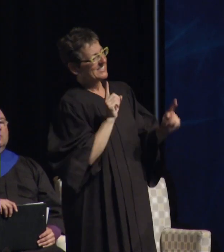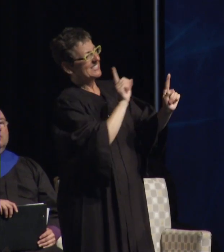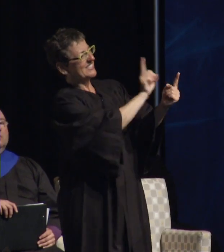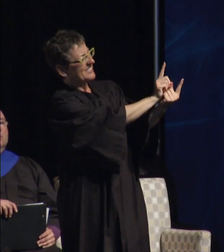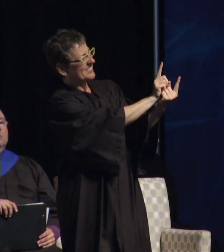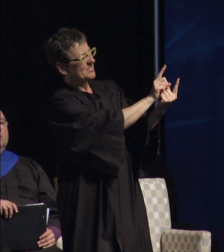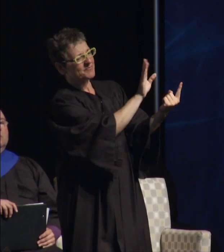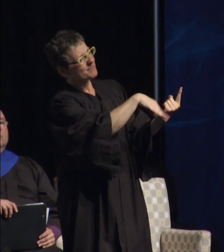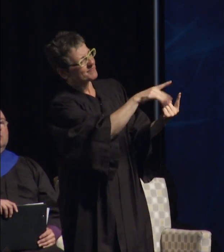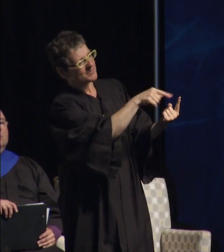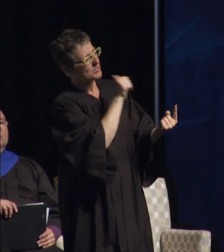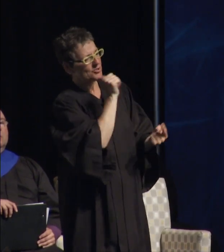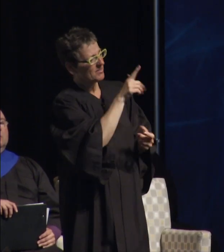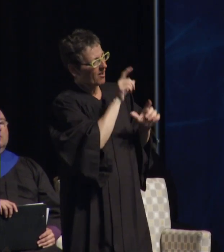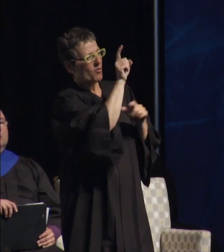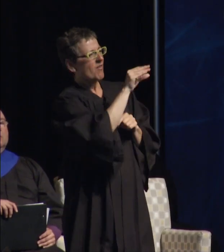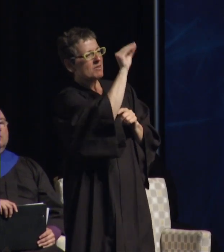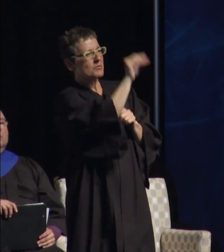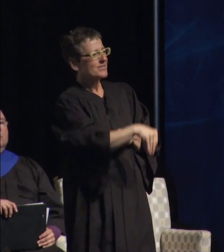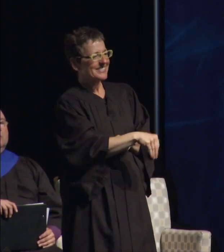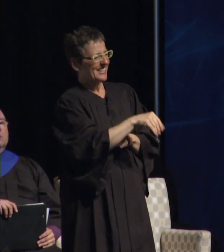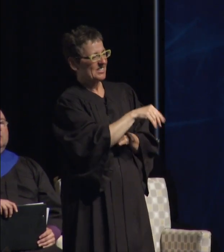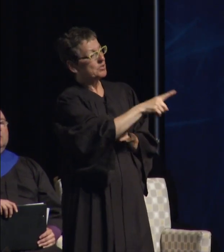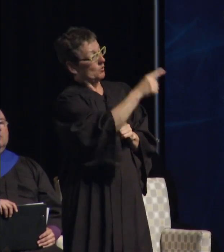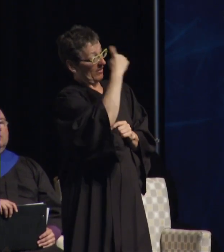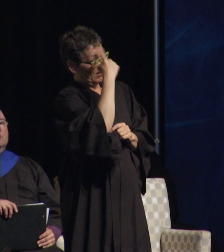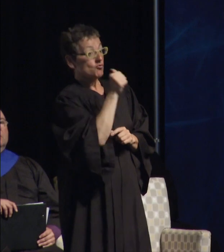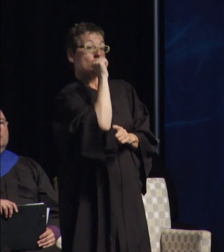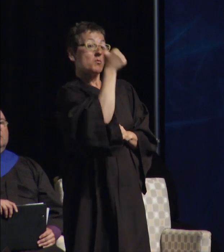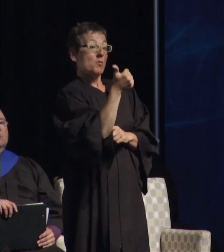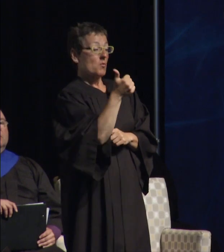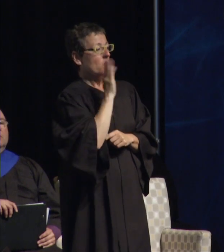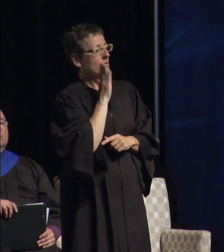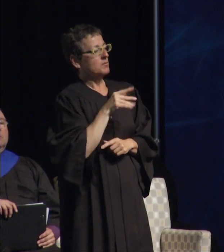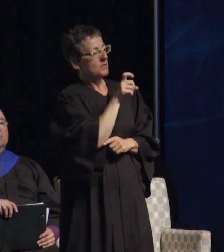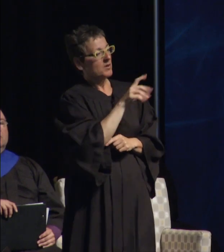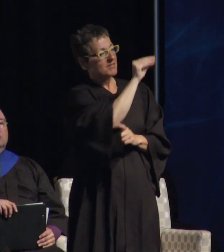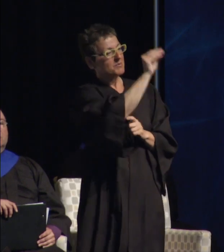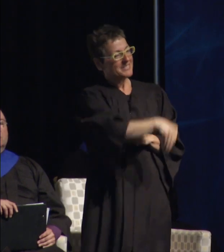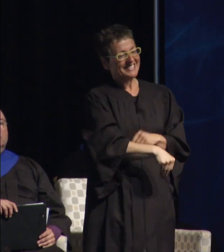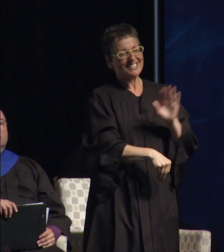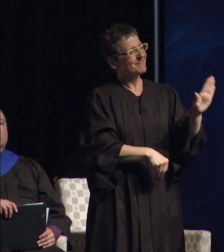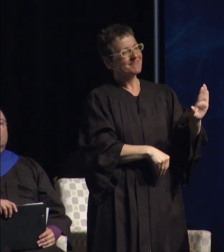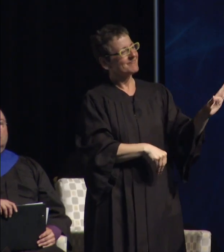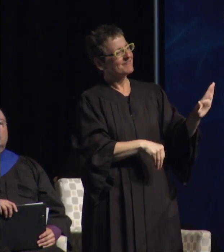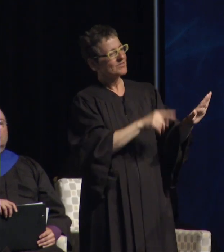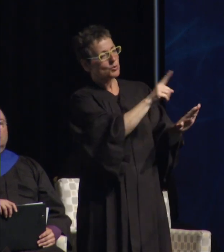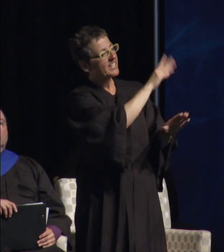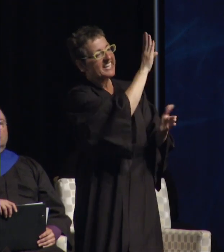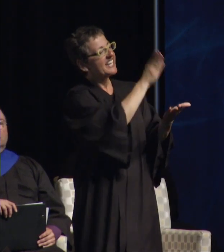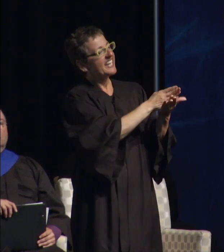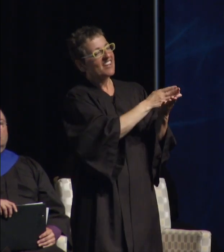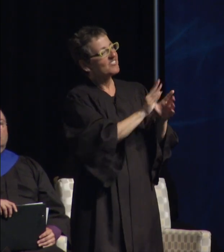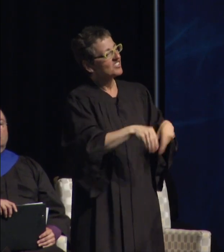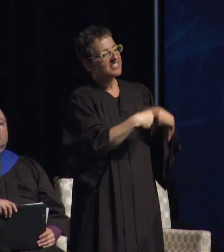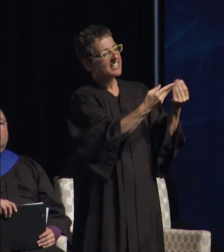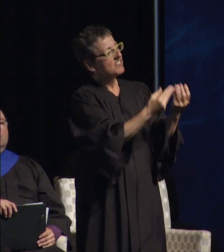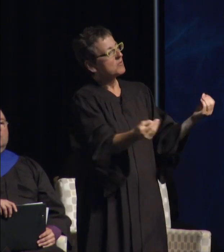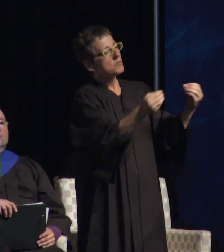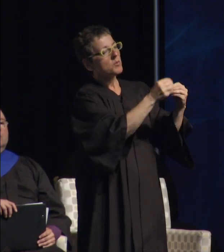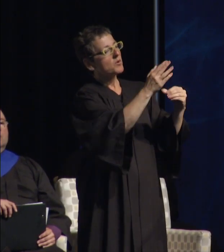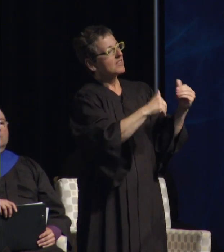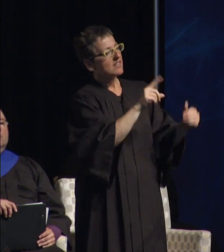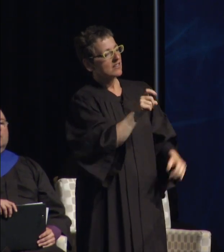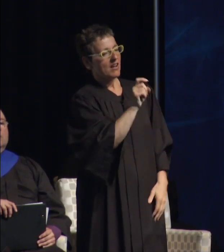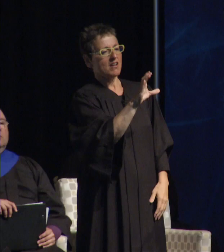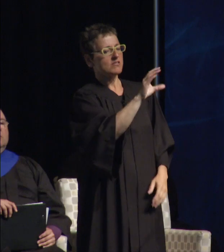all today, and you're probably thinking tomorrow you'll come back and give a little bit more." But he would say, "You can never give more than